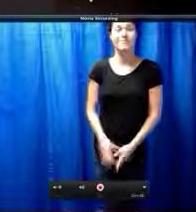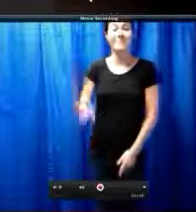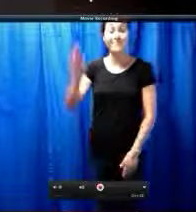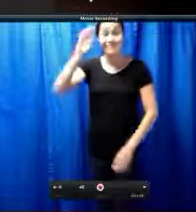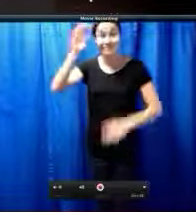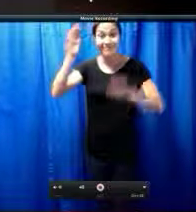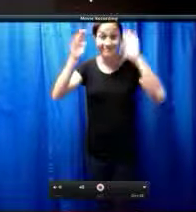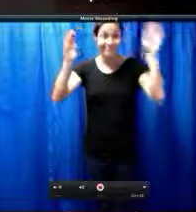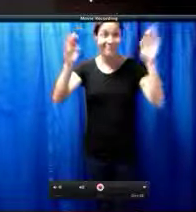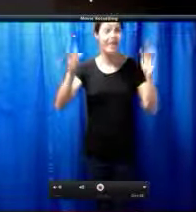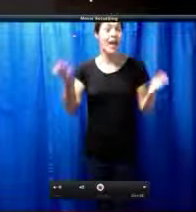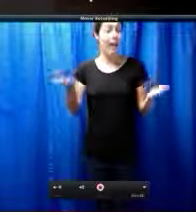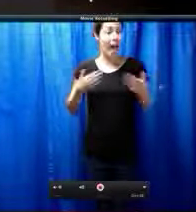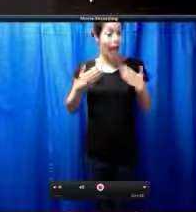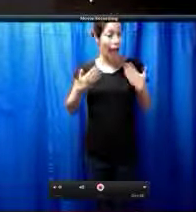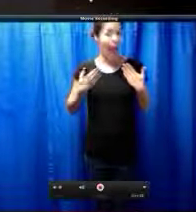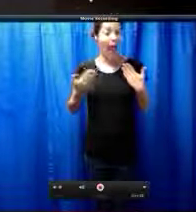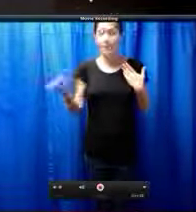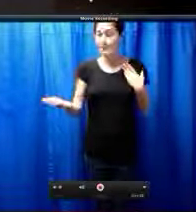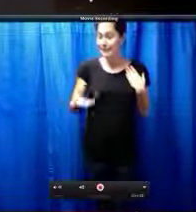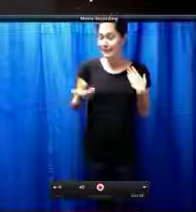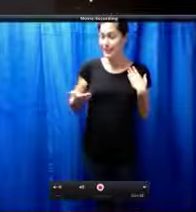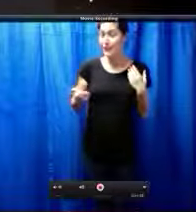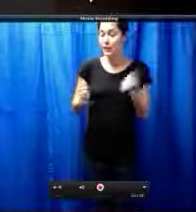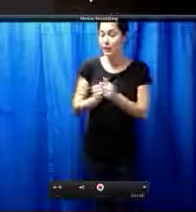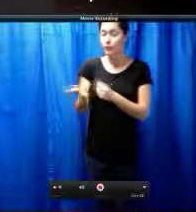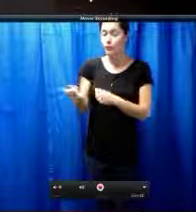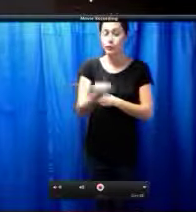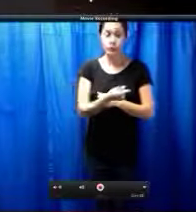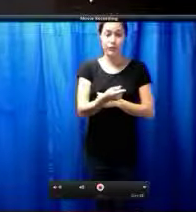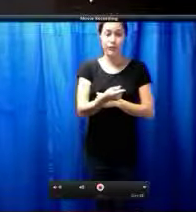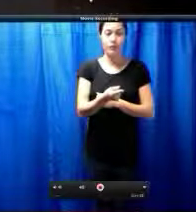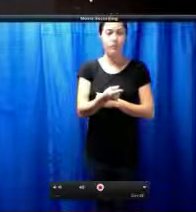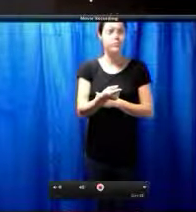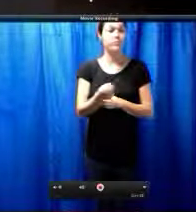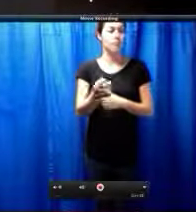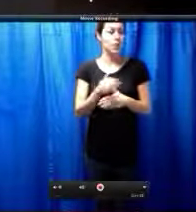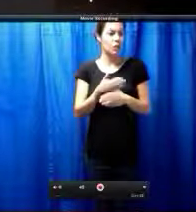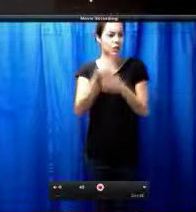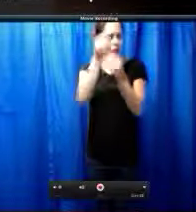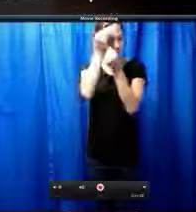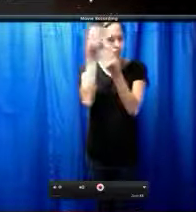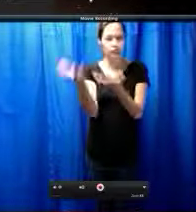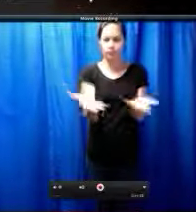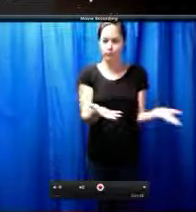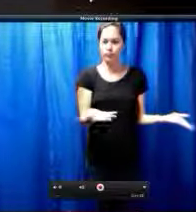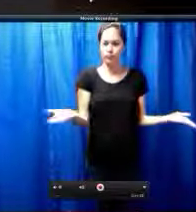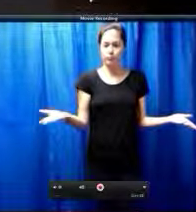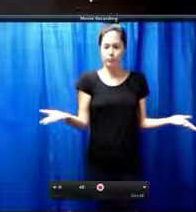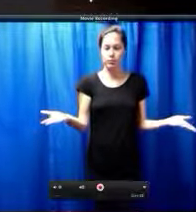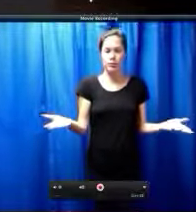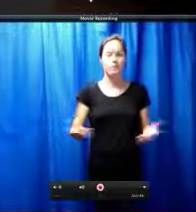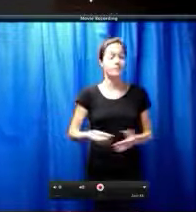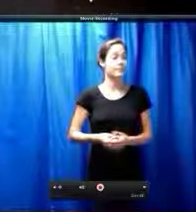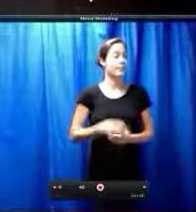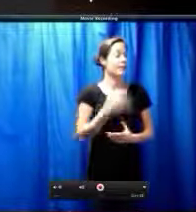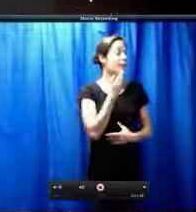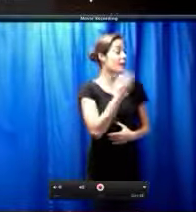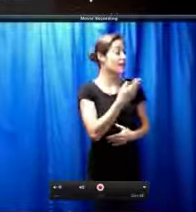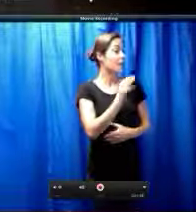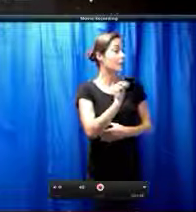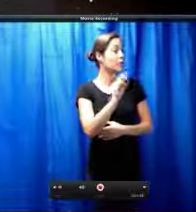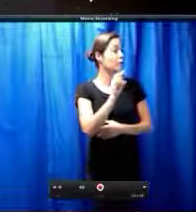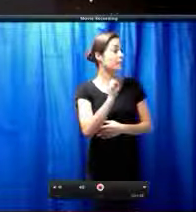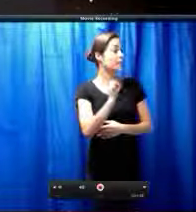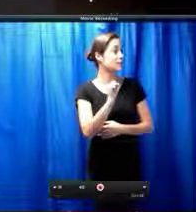afternoon, and I'm really glad to be here with you guys and excited to share some good information. And I just want to thank Ms. Moore for being such a great